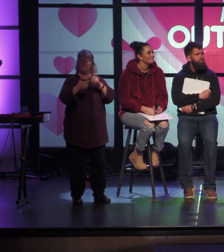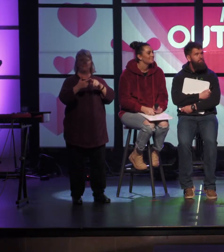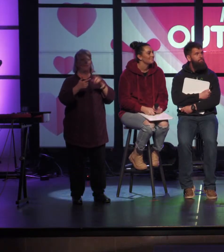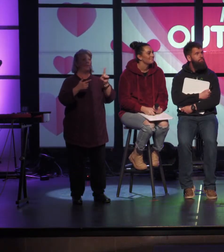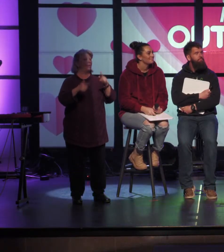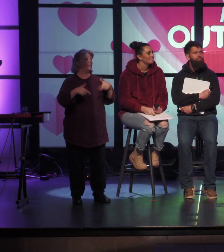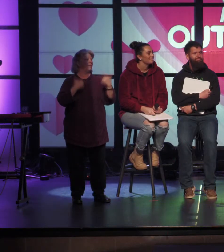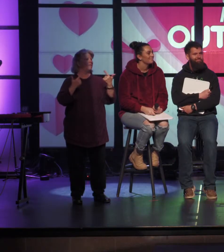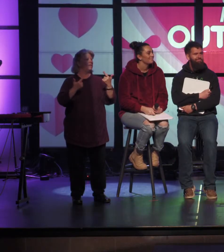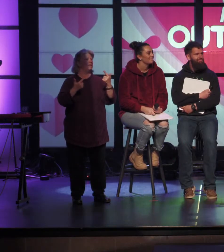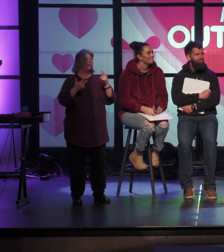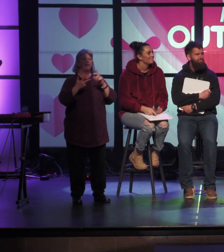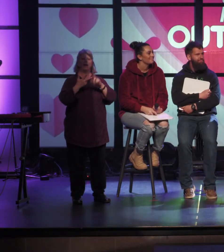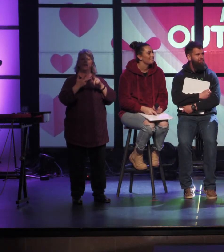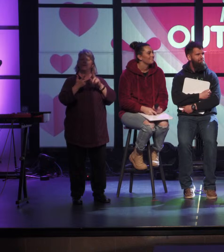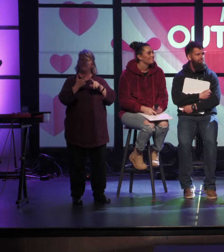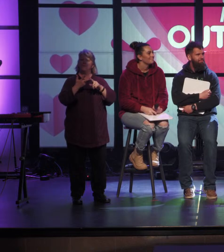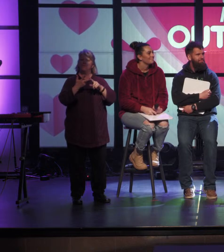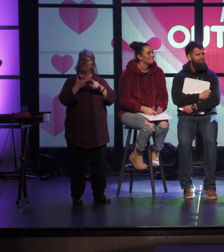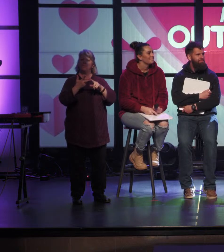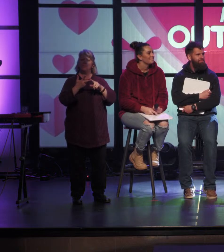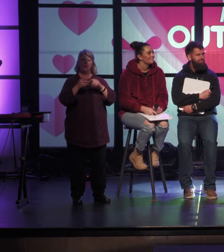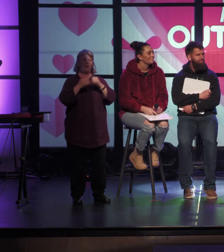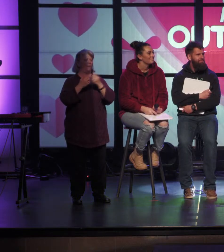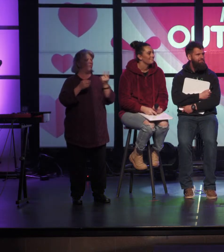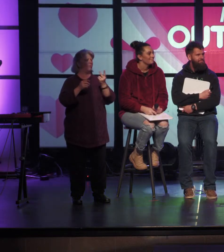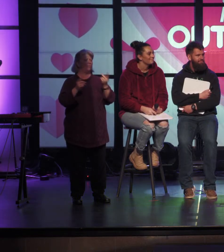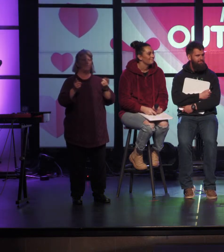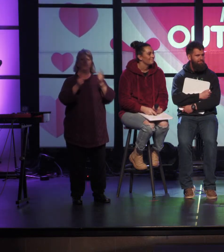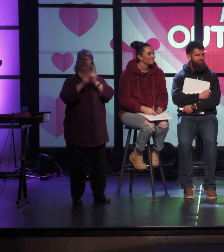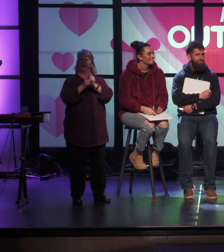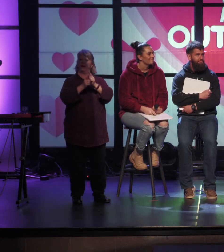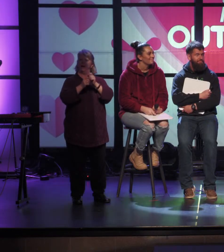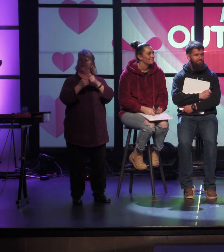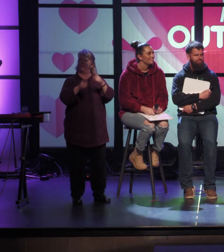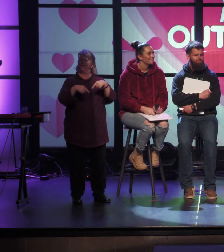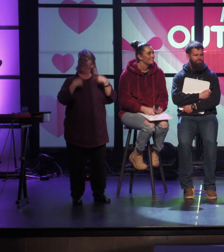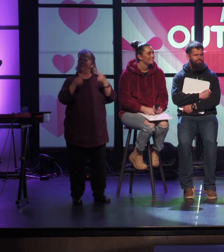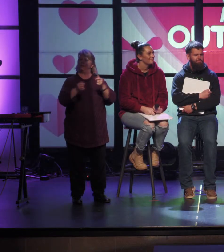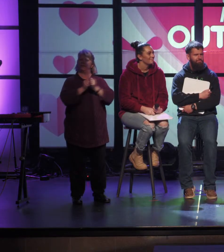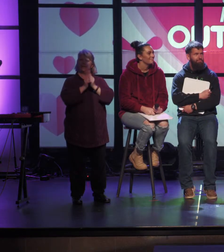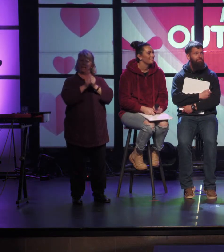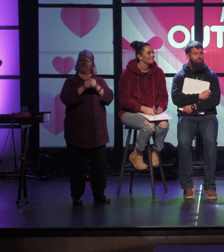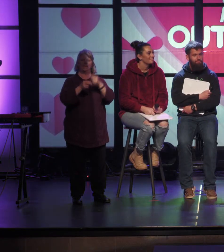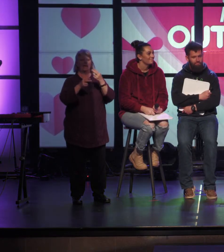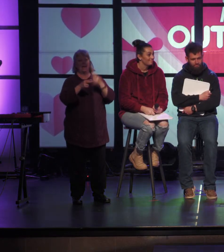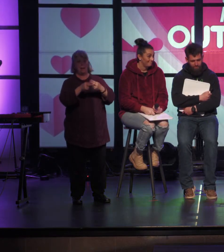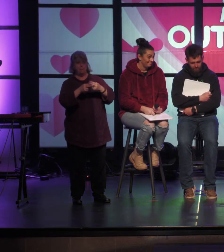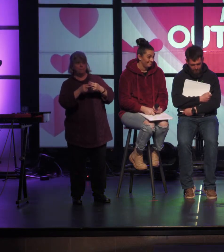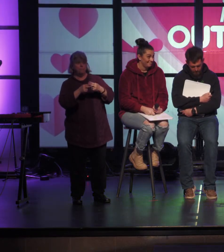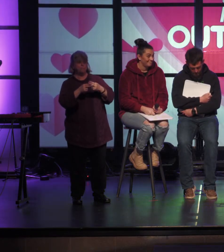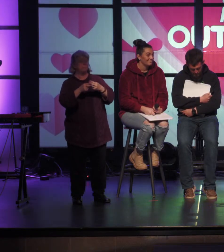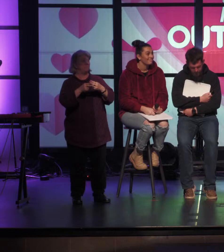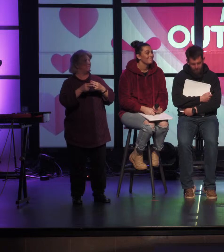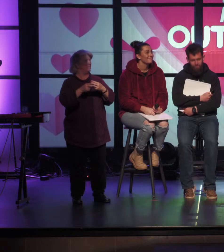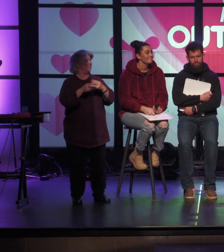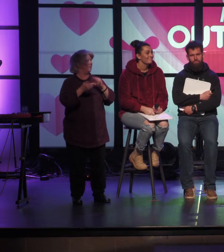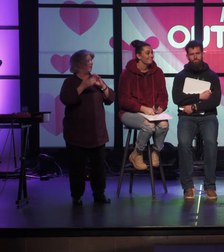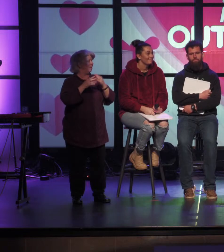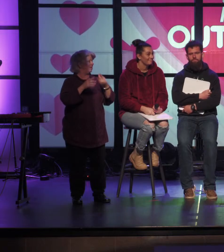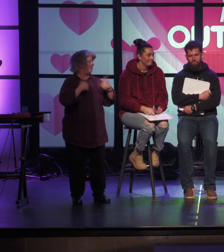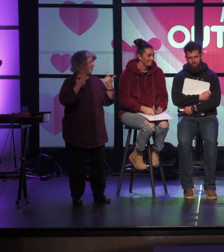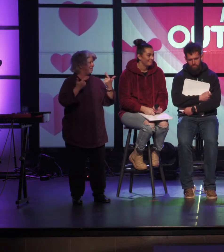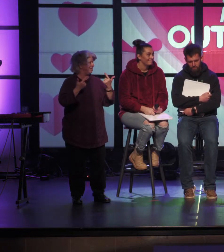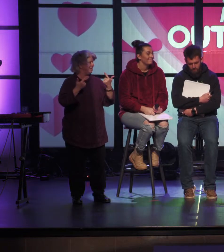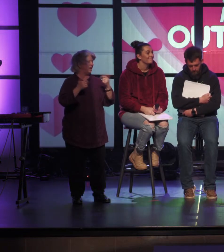you live, maybe, share how you met and how long you've been together. So, names, what town you live